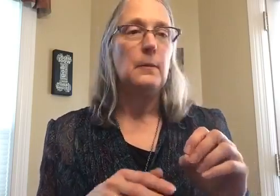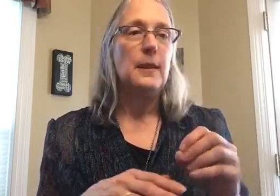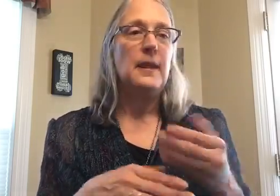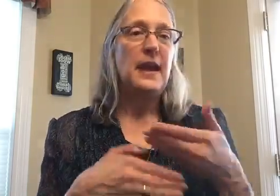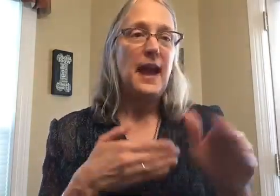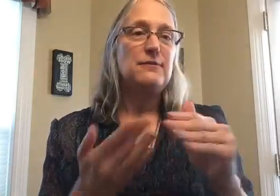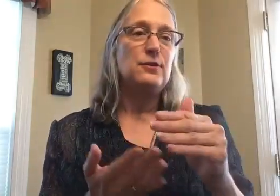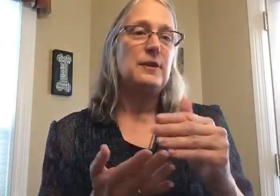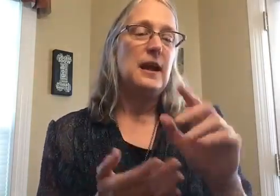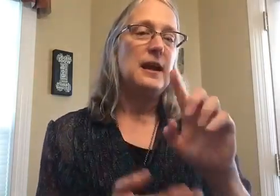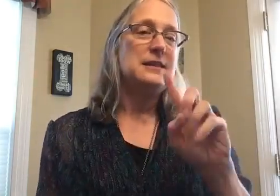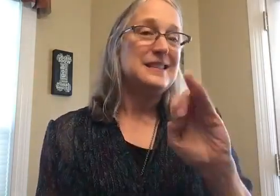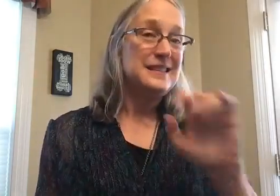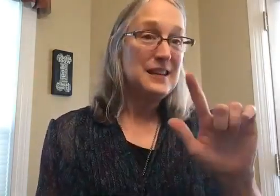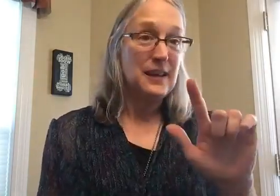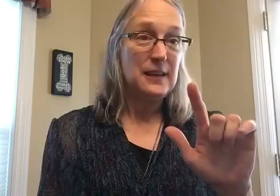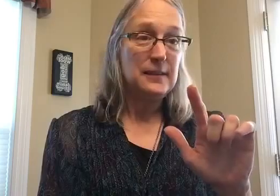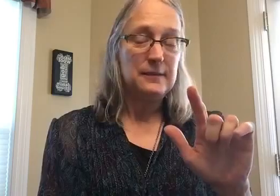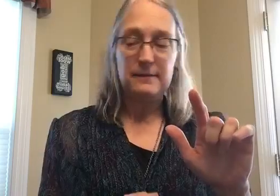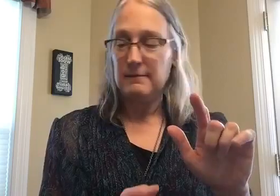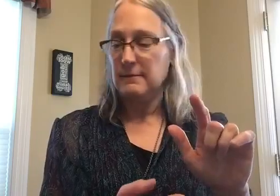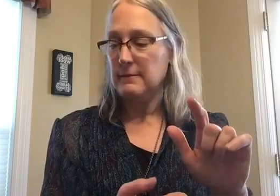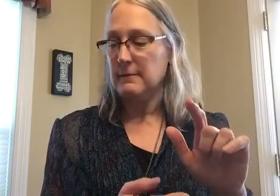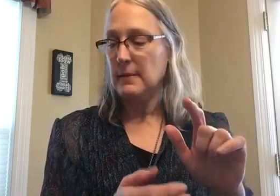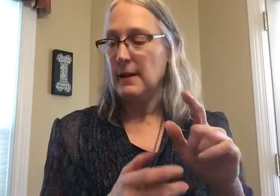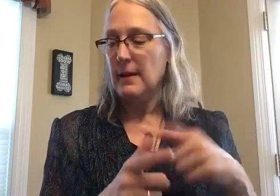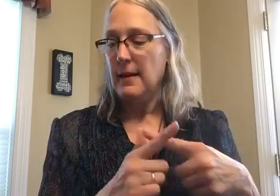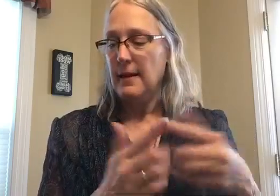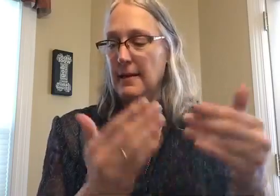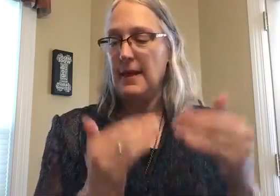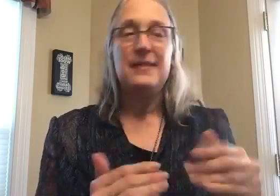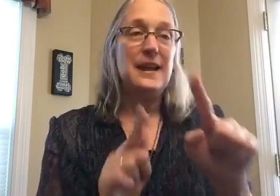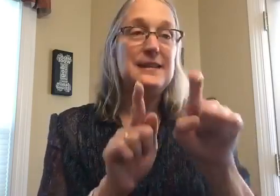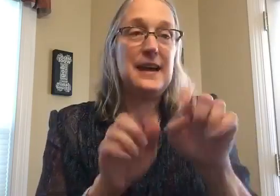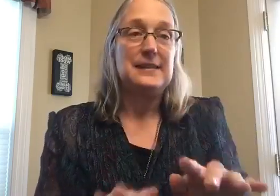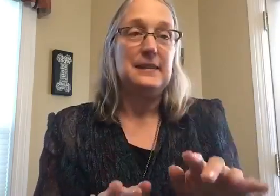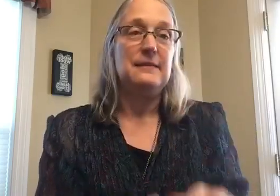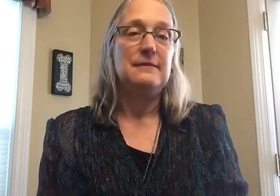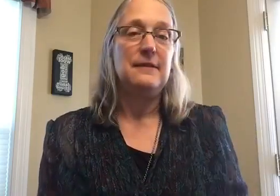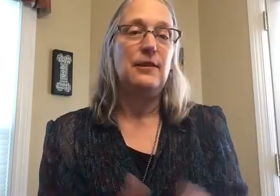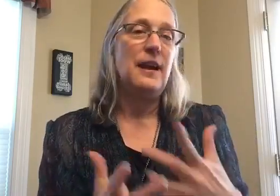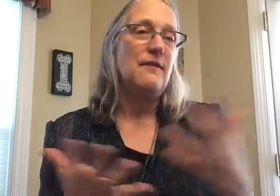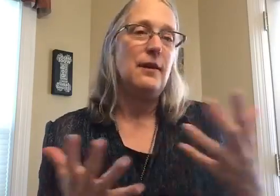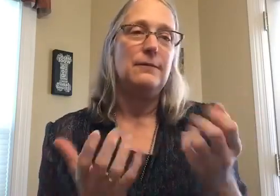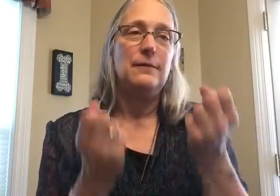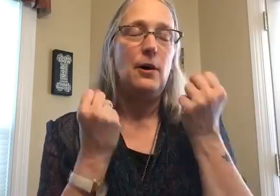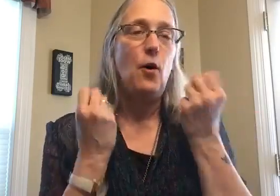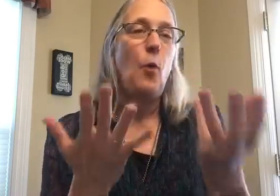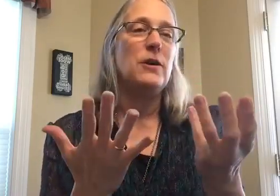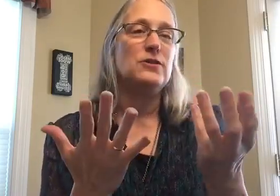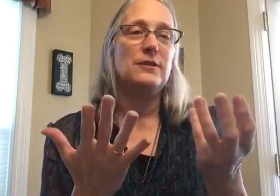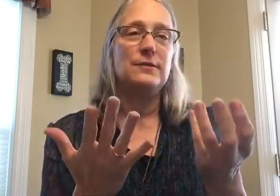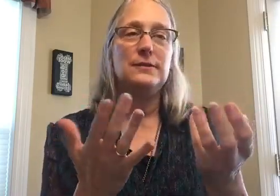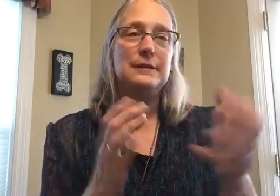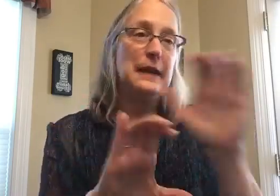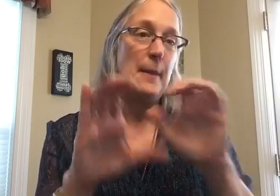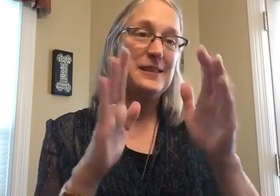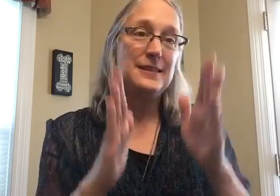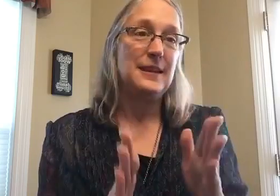Then after they distill it, then they test it. So they have a whole bunch of chemists. I've